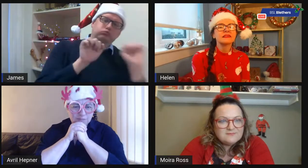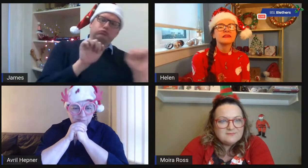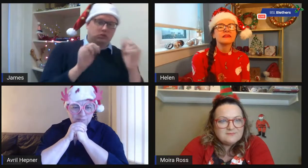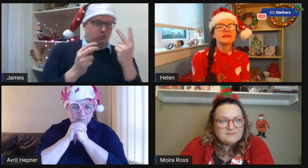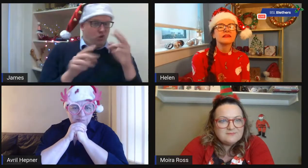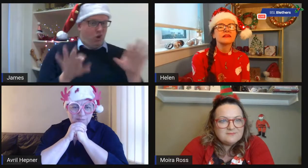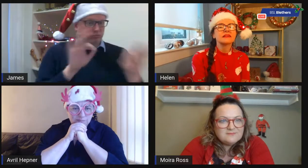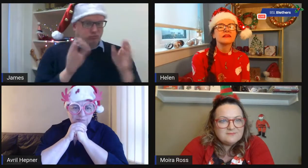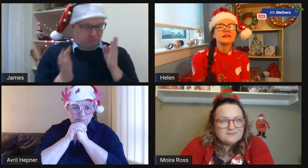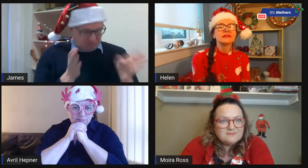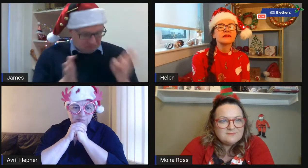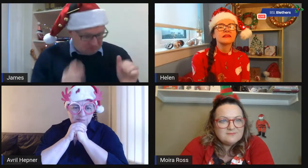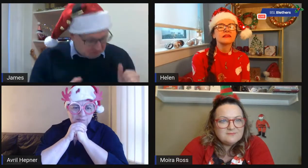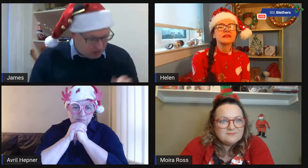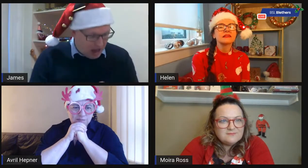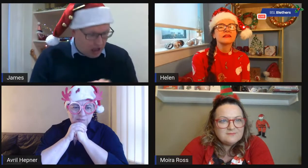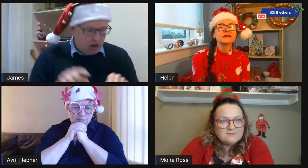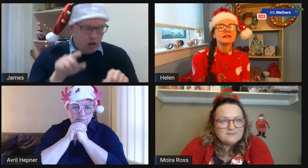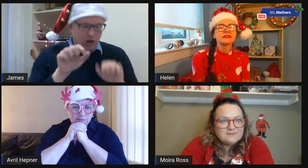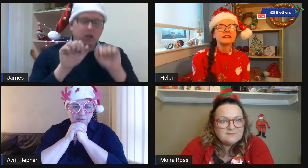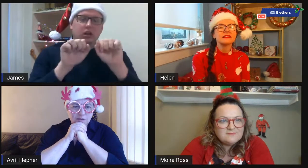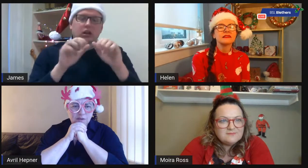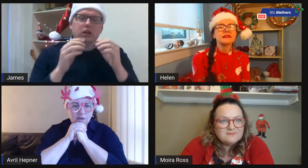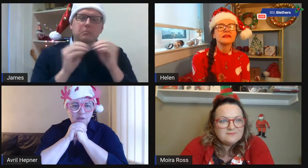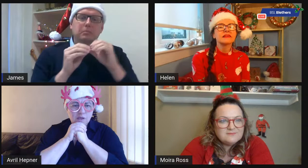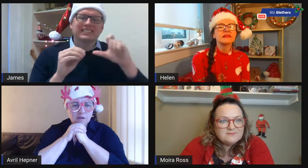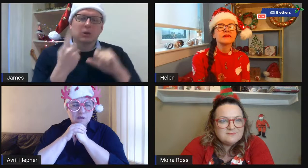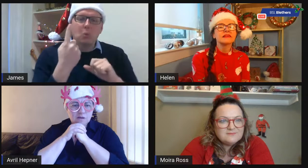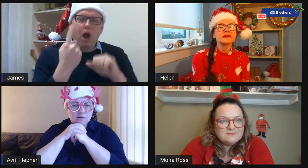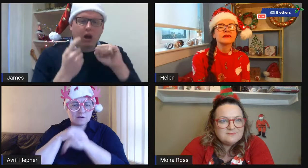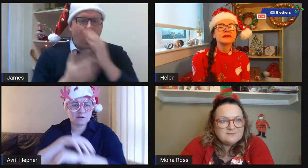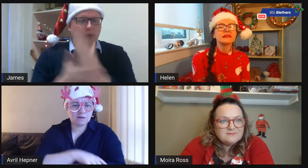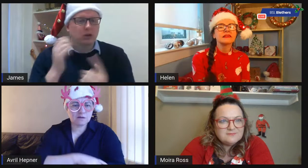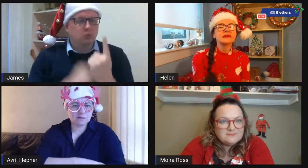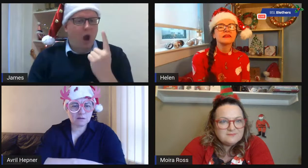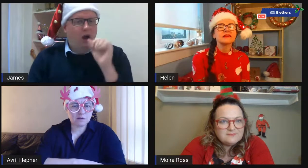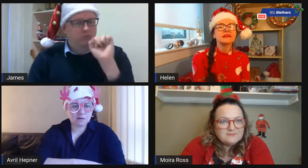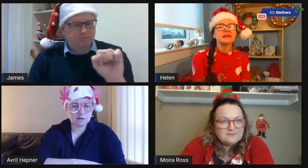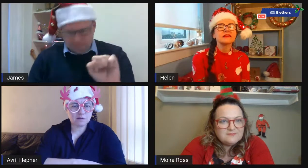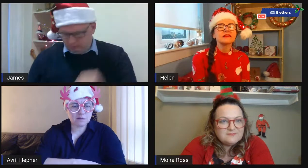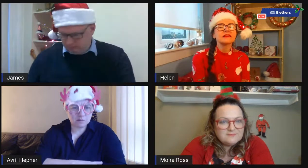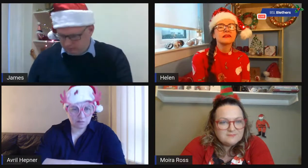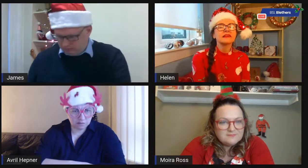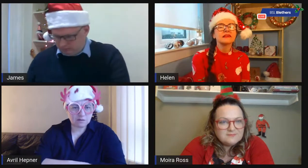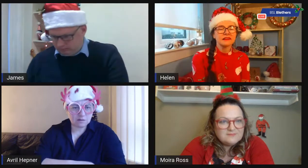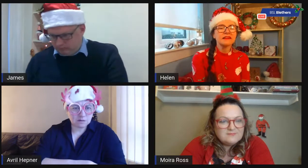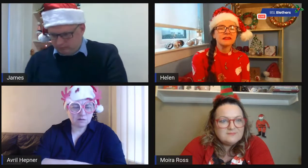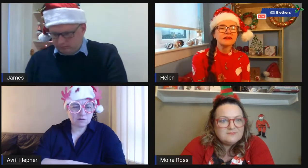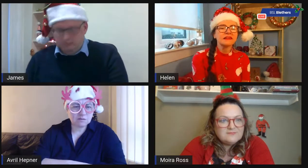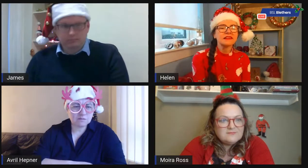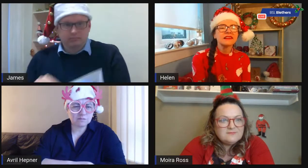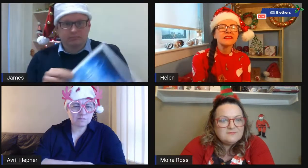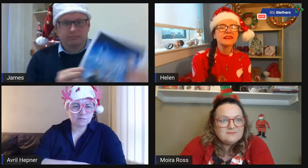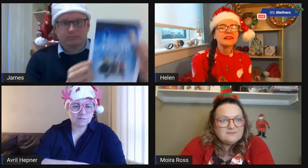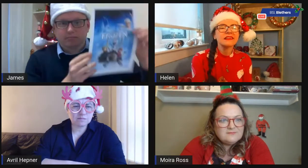You could watch two different types of film. BBC One at 1:30 at